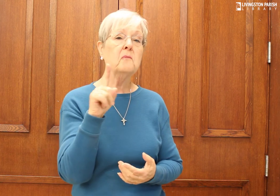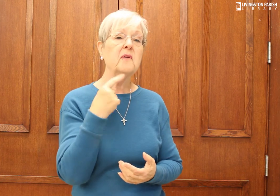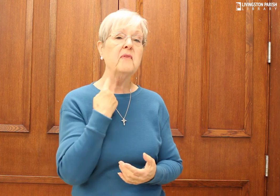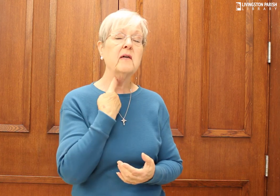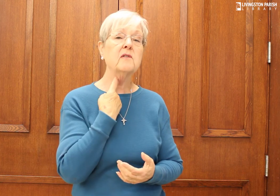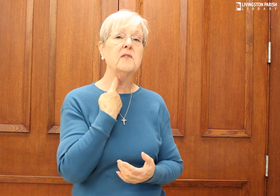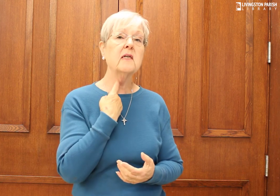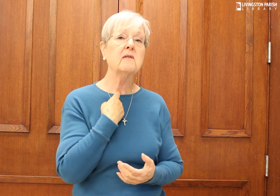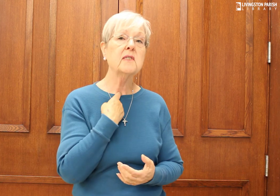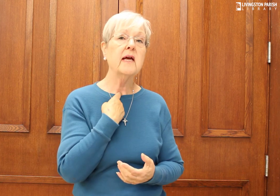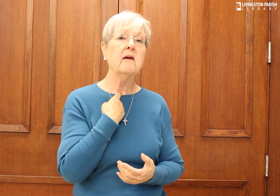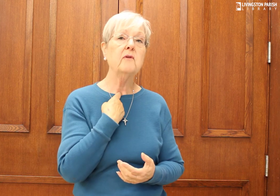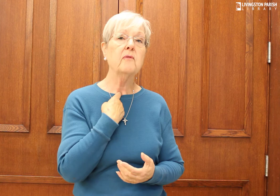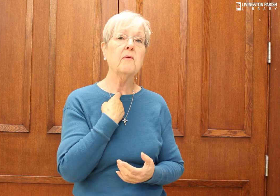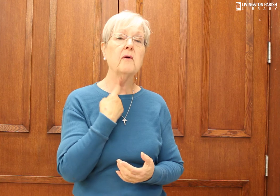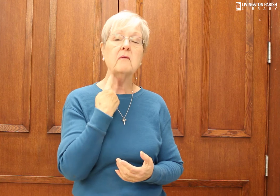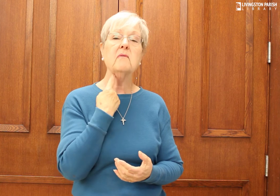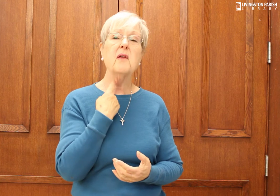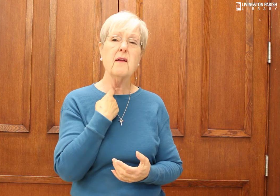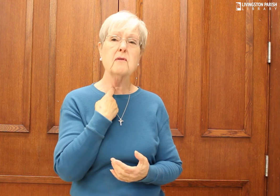One finger just goes down your throat. You thirsty?